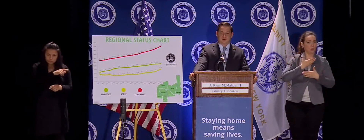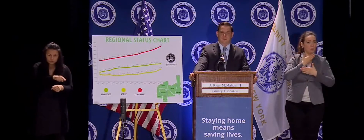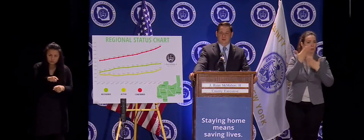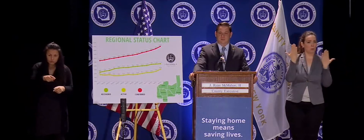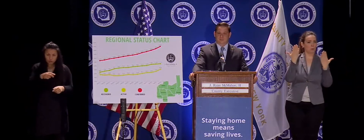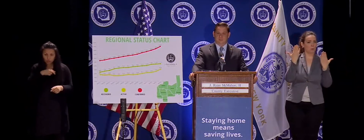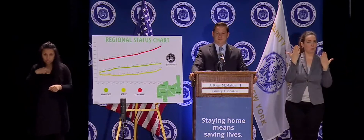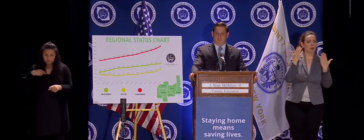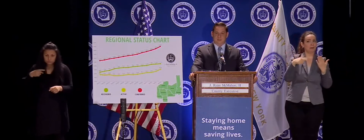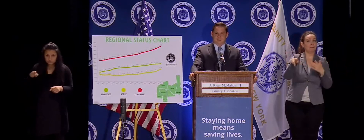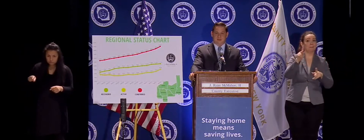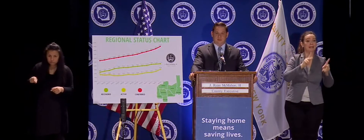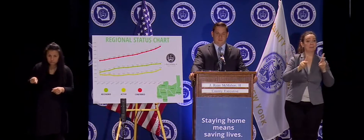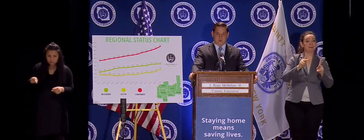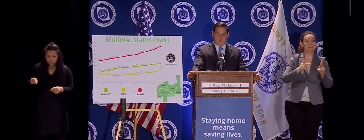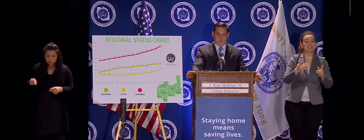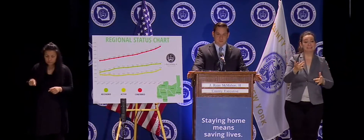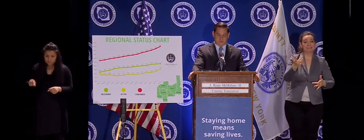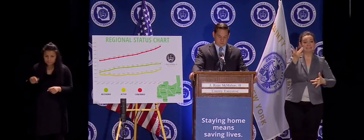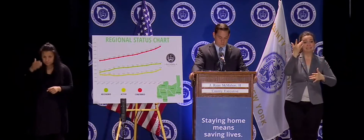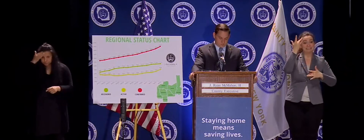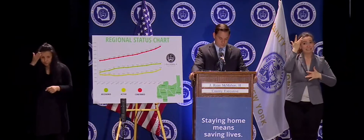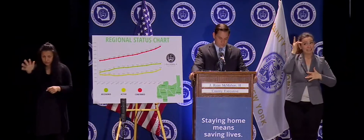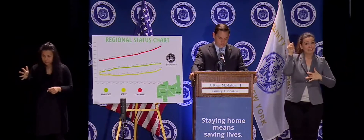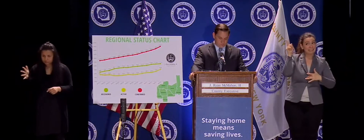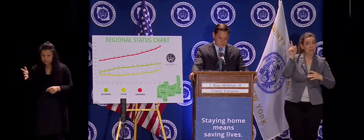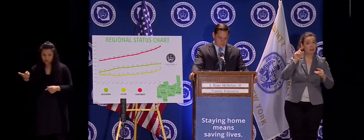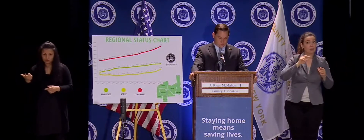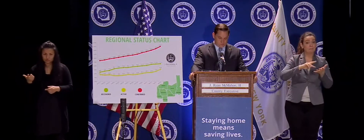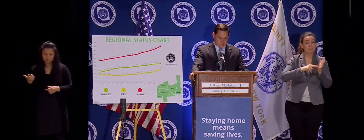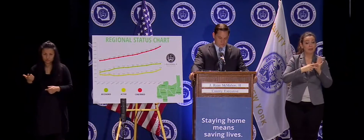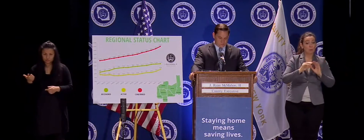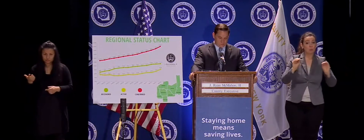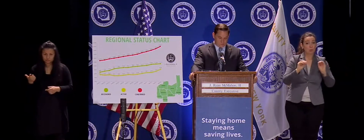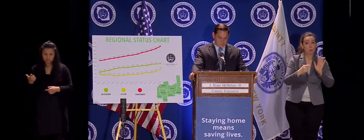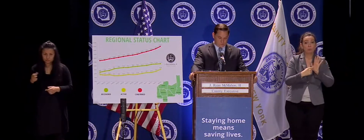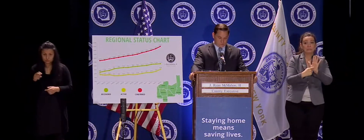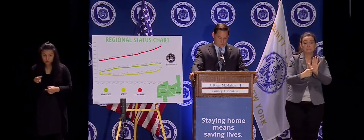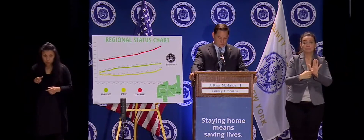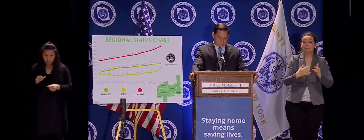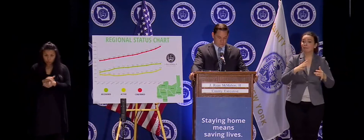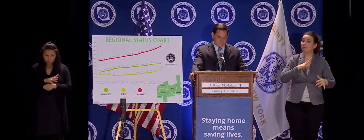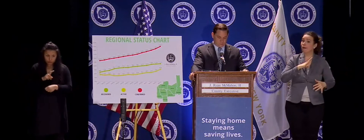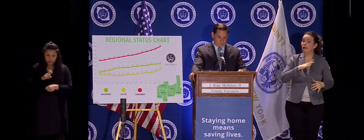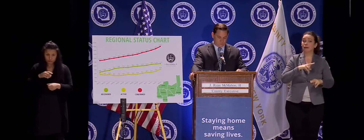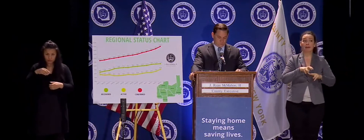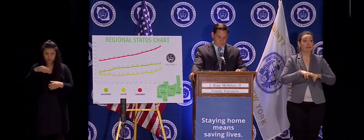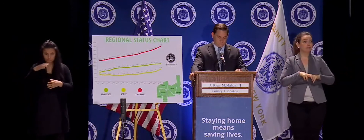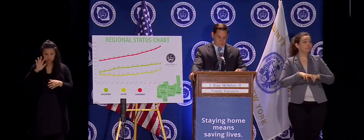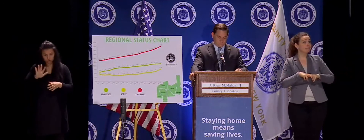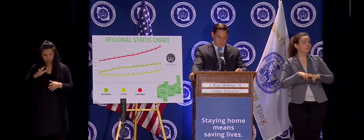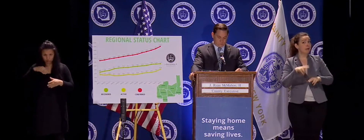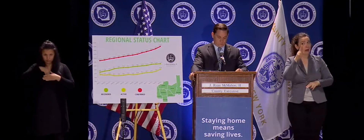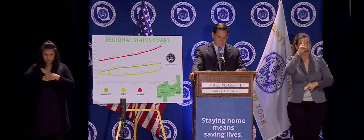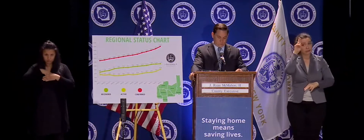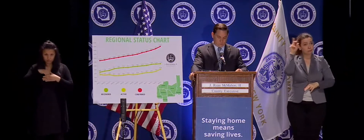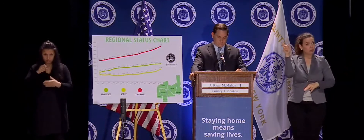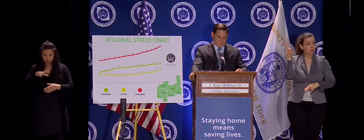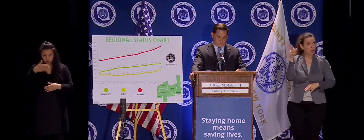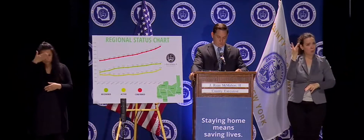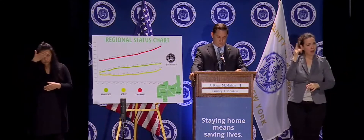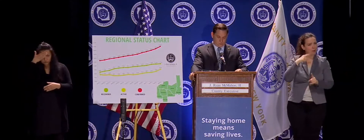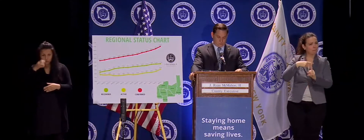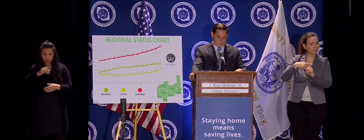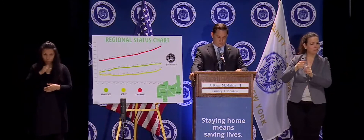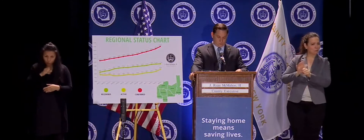lived at a nursing home. That means they have no symptoms. And do you mean the 12 nursing homes that are managed,